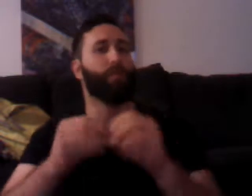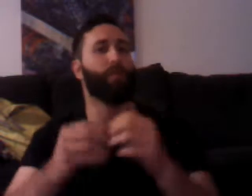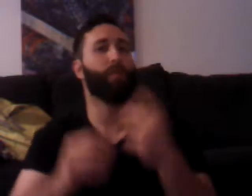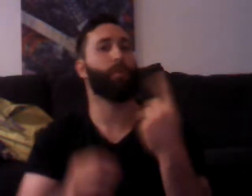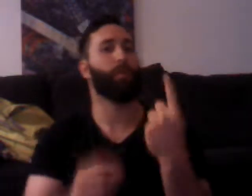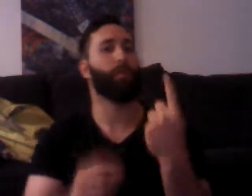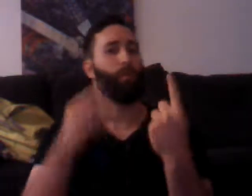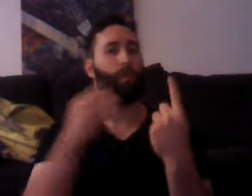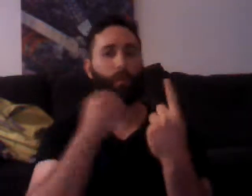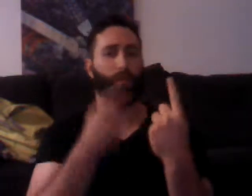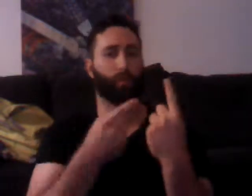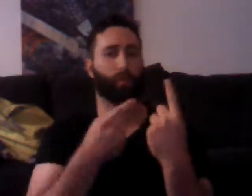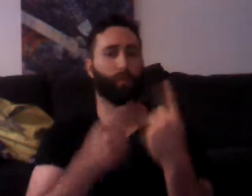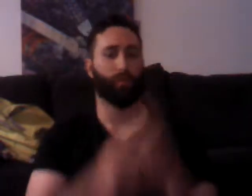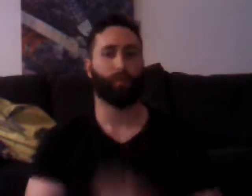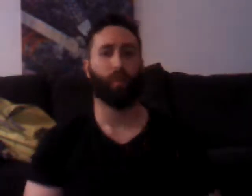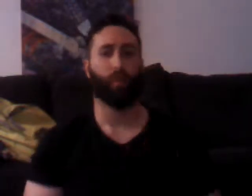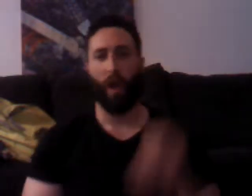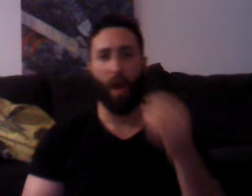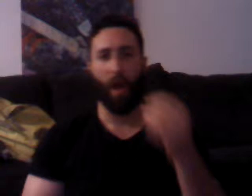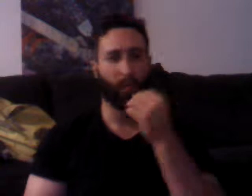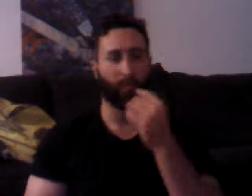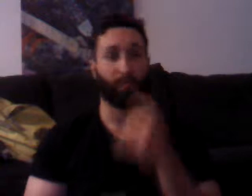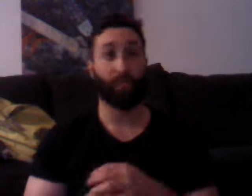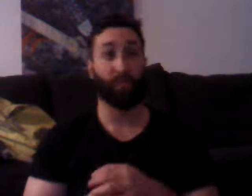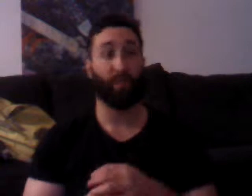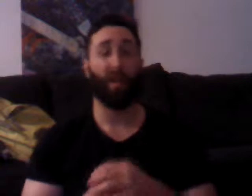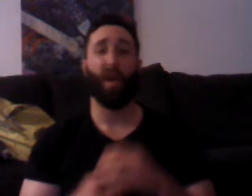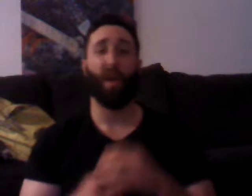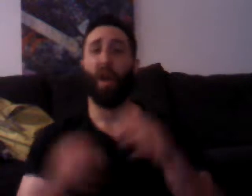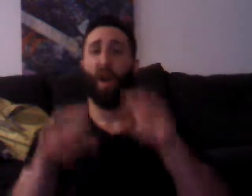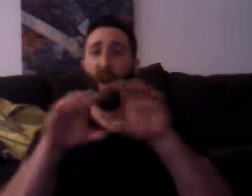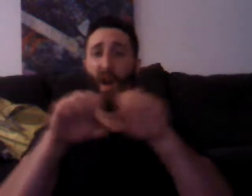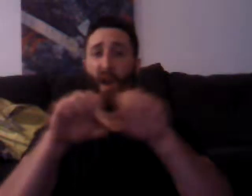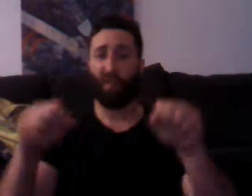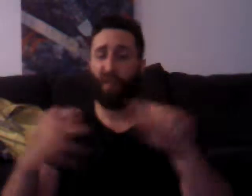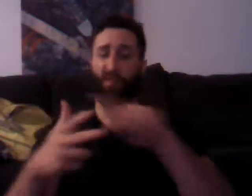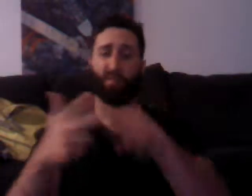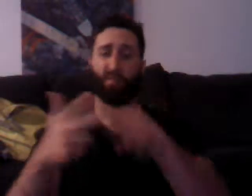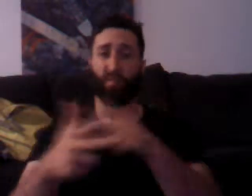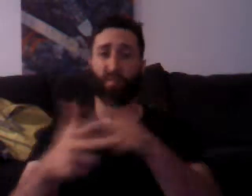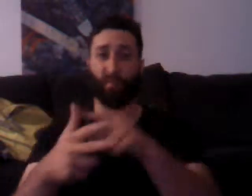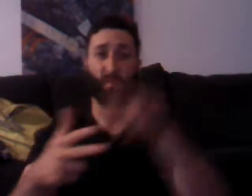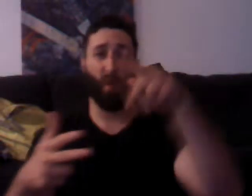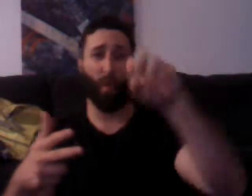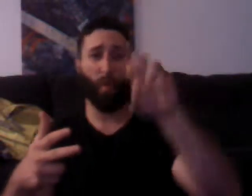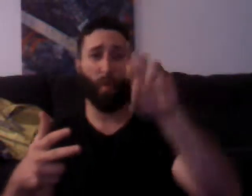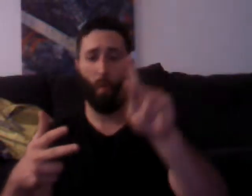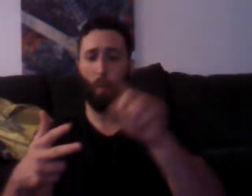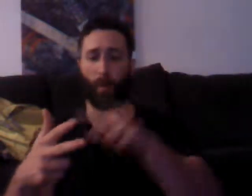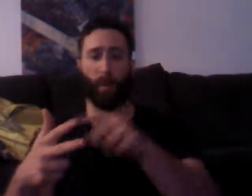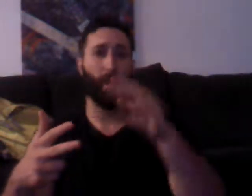Traditional hot dogs are made from a mix of pork, beef, and chicken. The cuts they start with are called